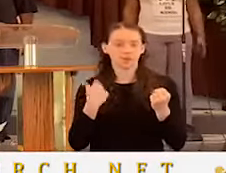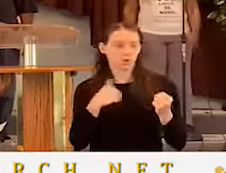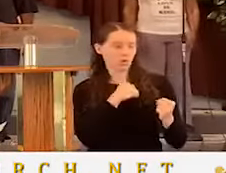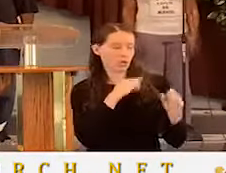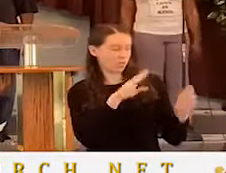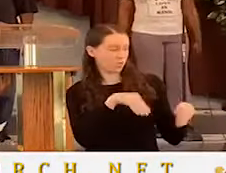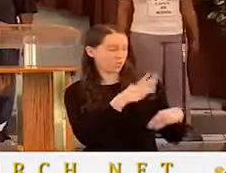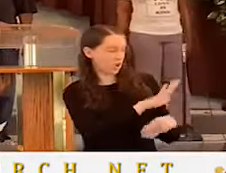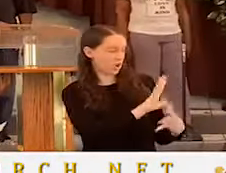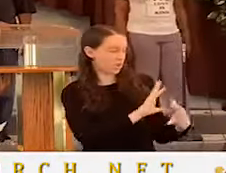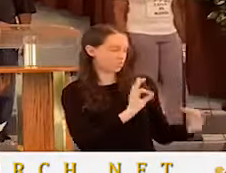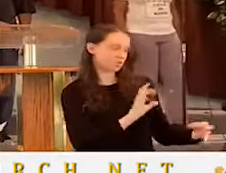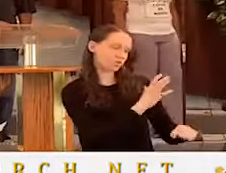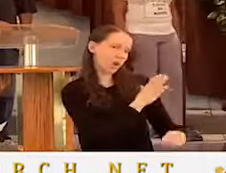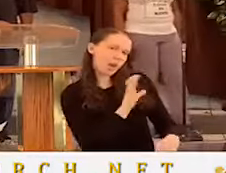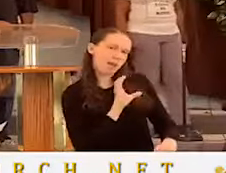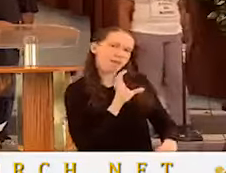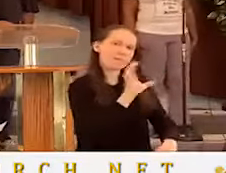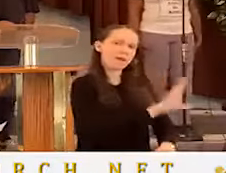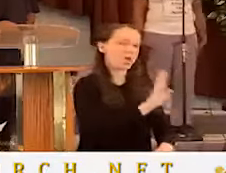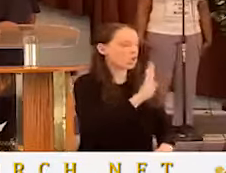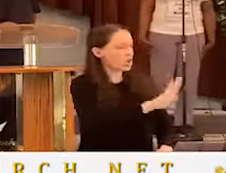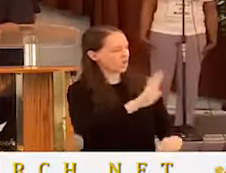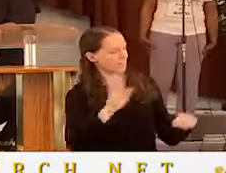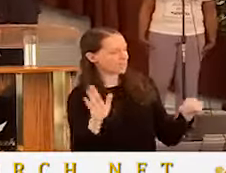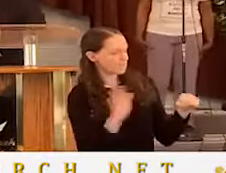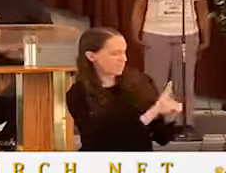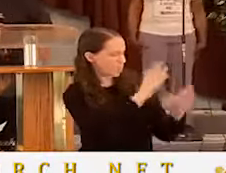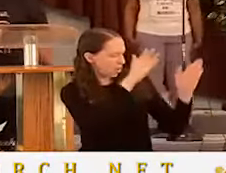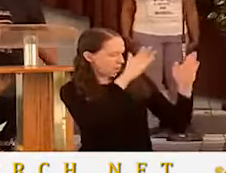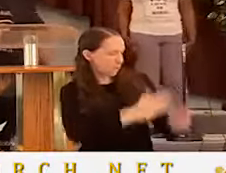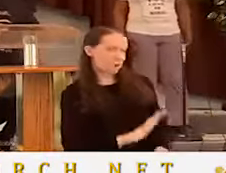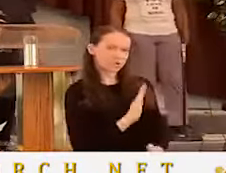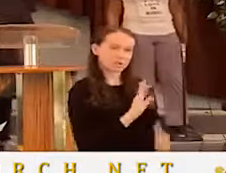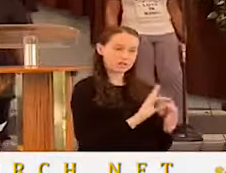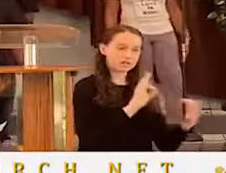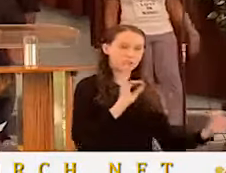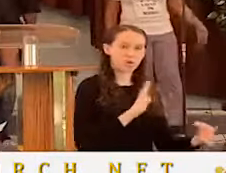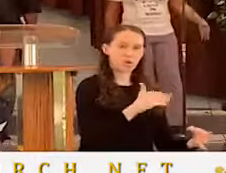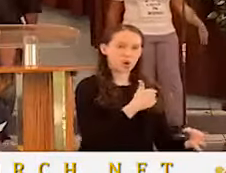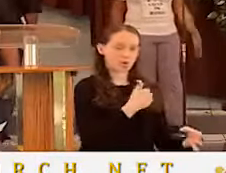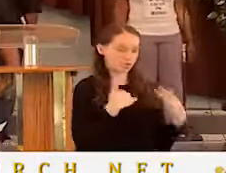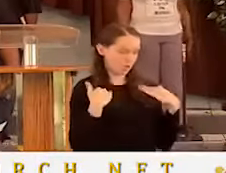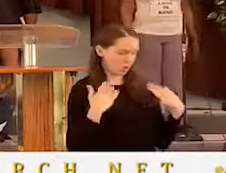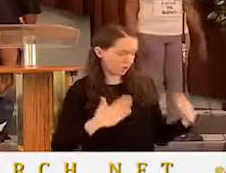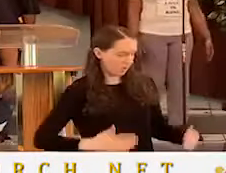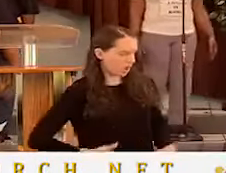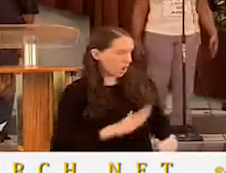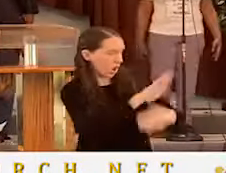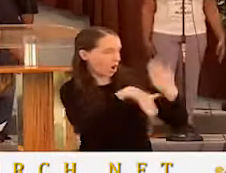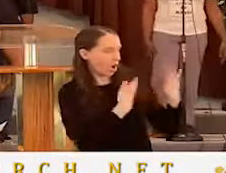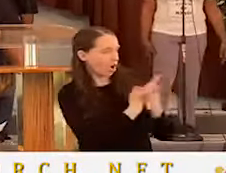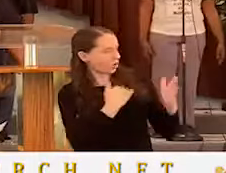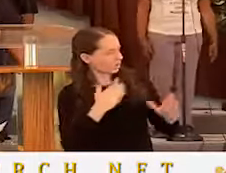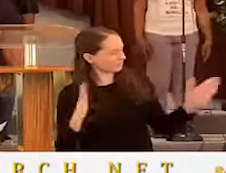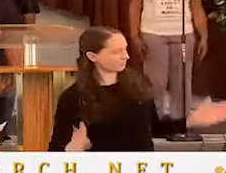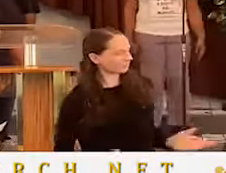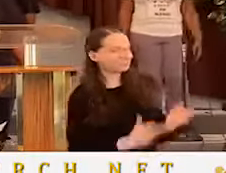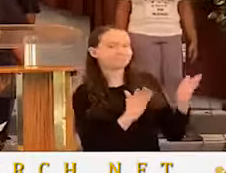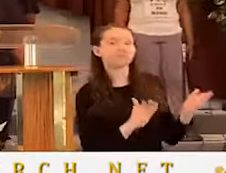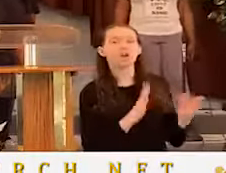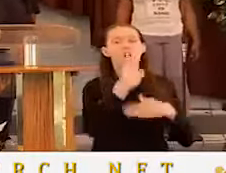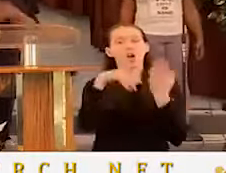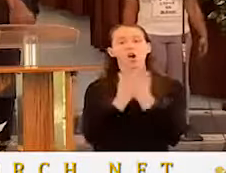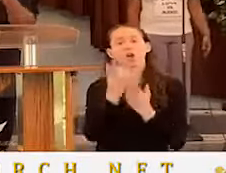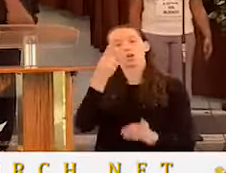Provide spiritual empowerment and minister to the total person, spirit, soul, and mind. To all of